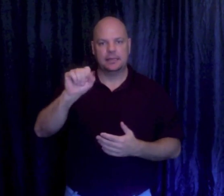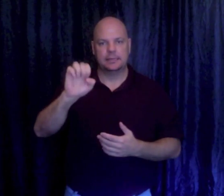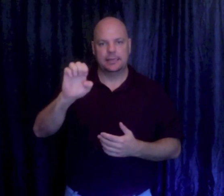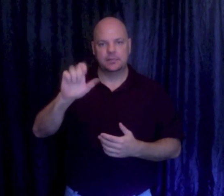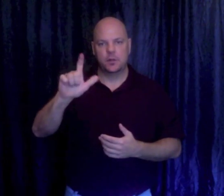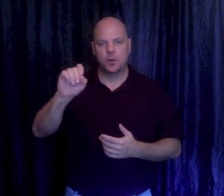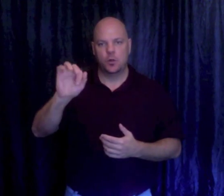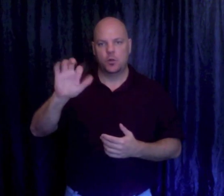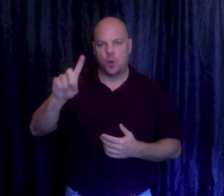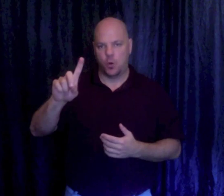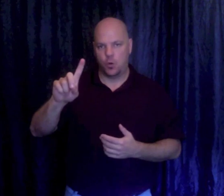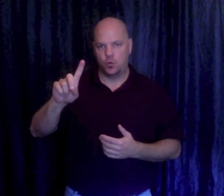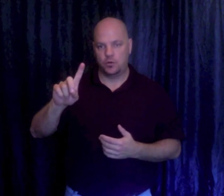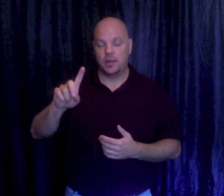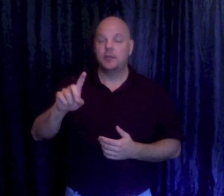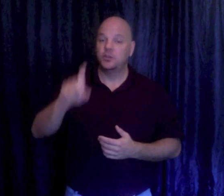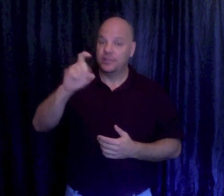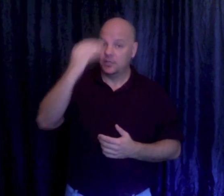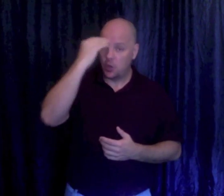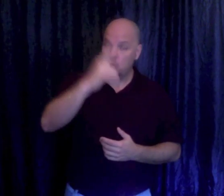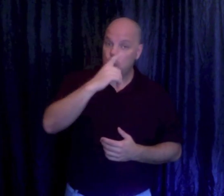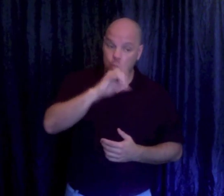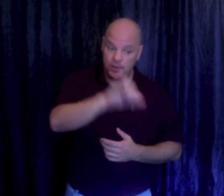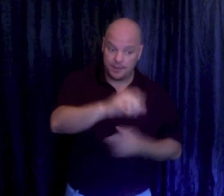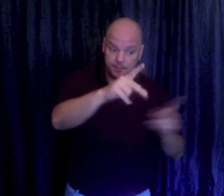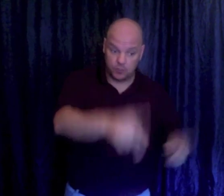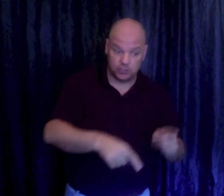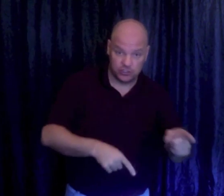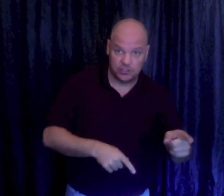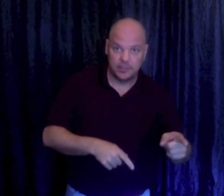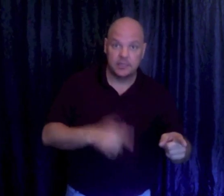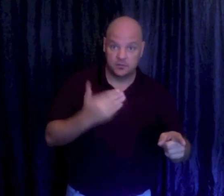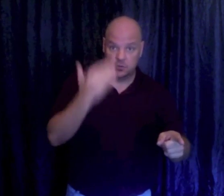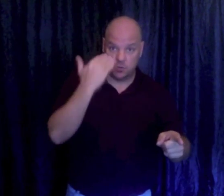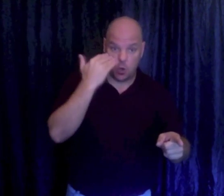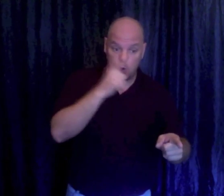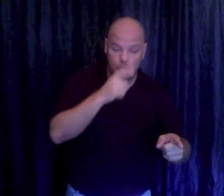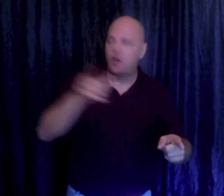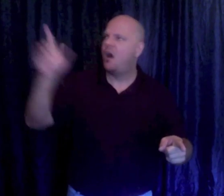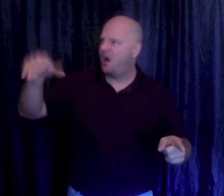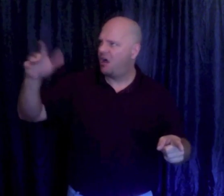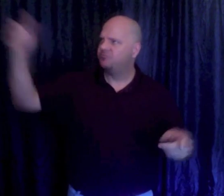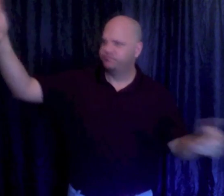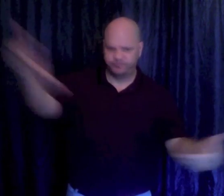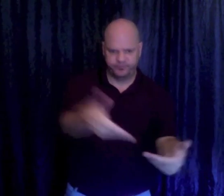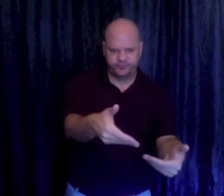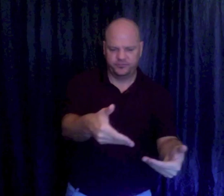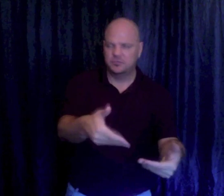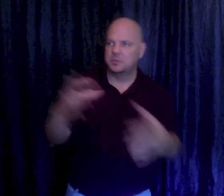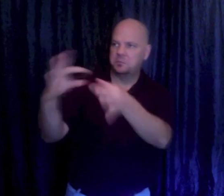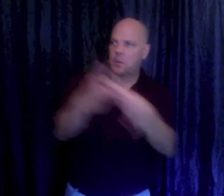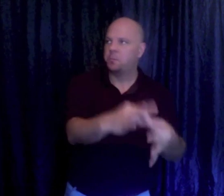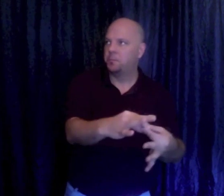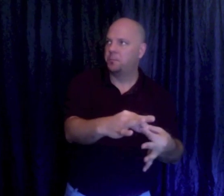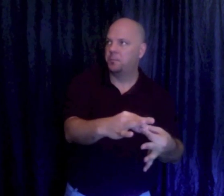would want to know who the person is. Because then you could say, I've done the work for you. I know who this person is, and I can definitely get you